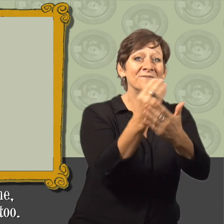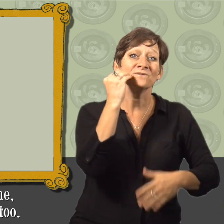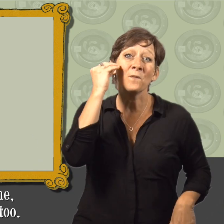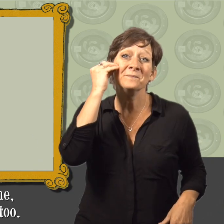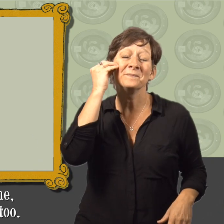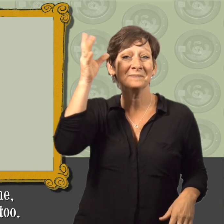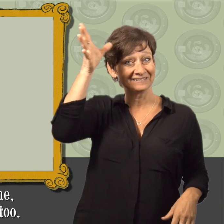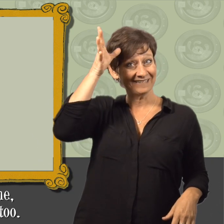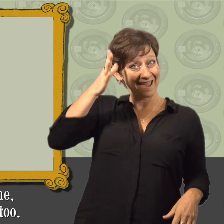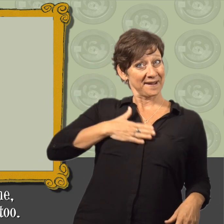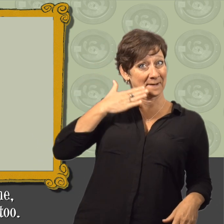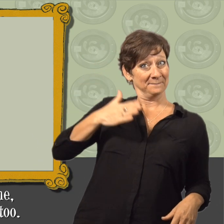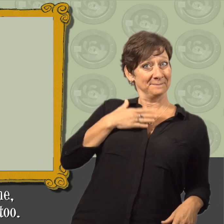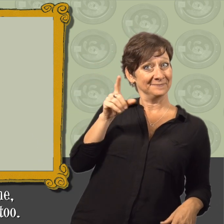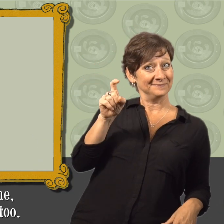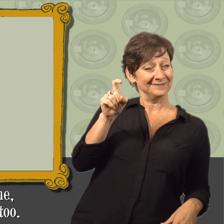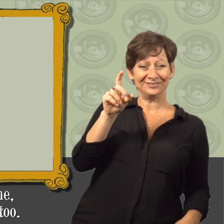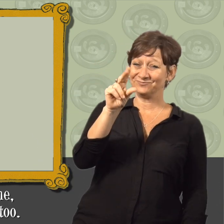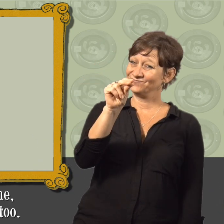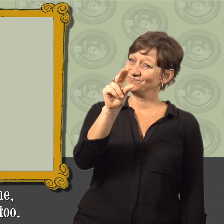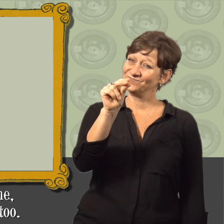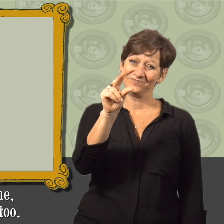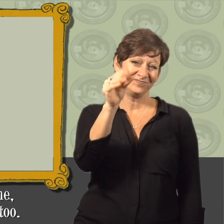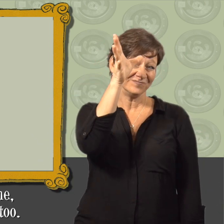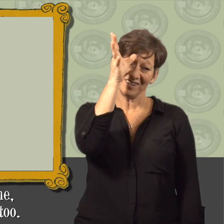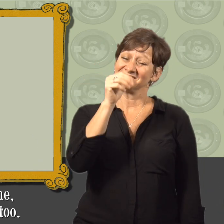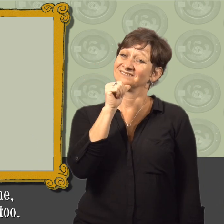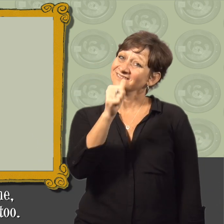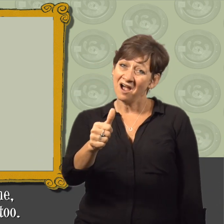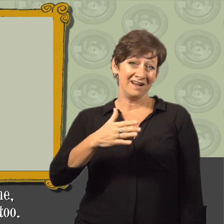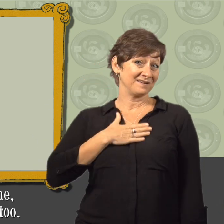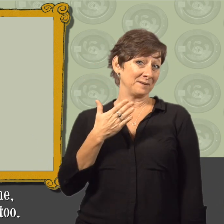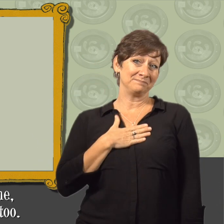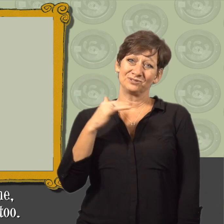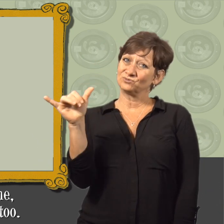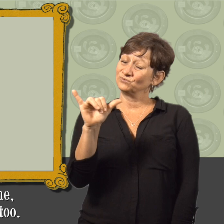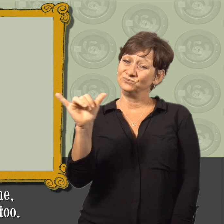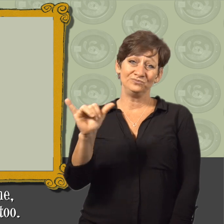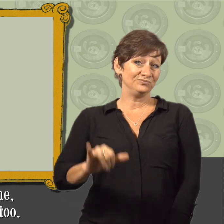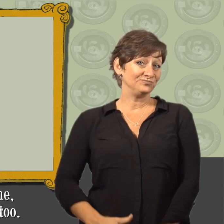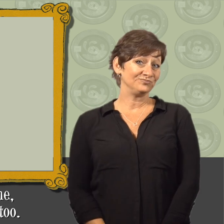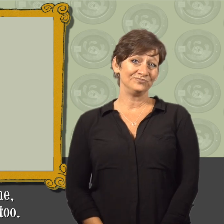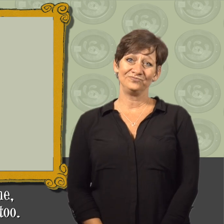By the time they got home, her daddy was unhappy, too.